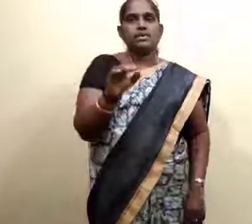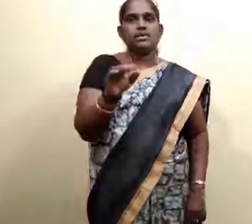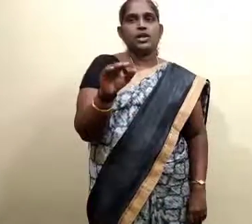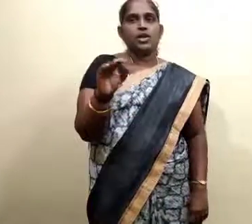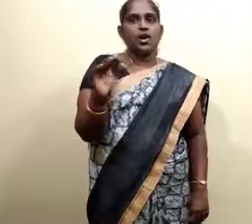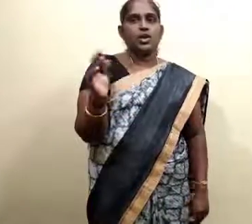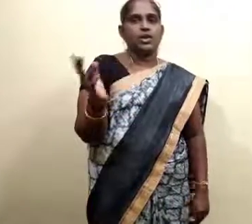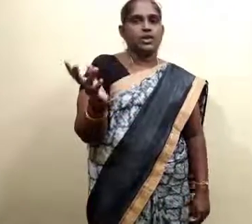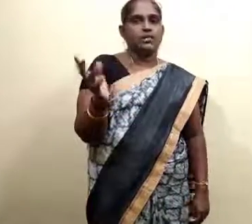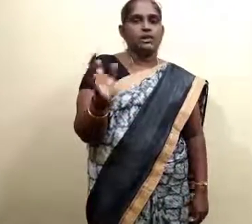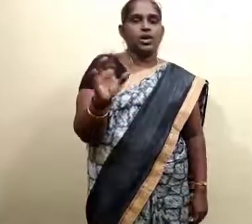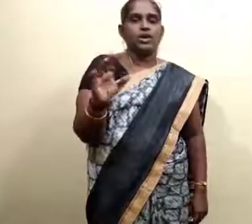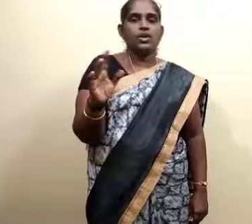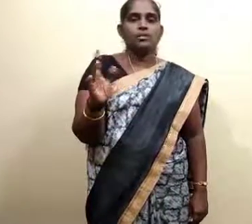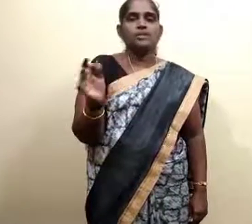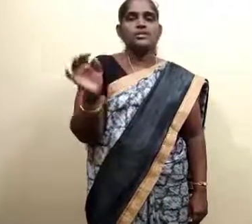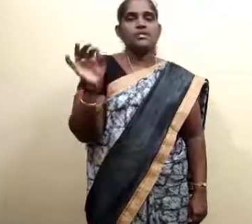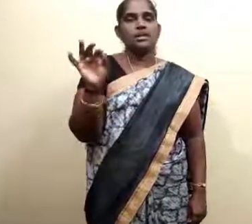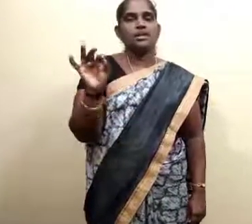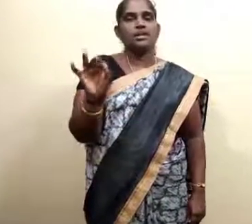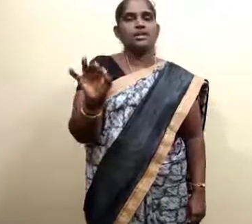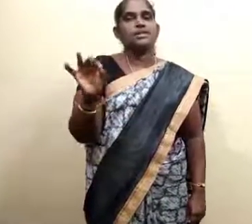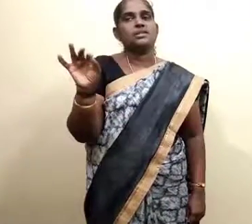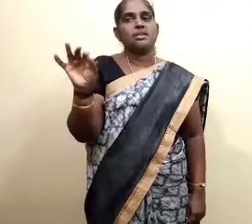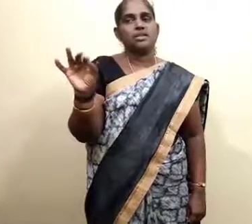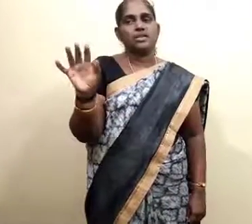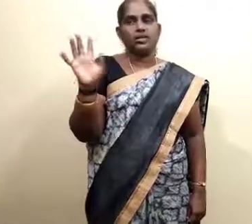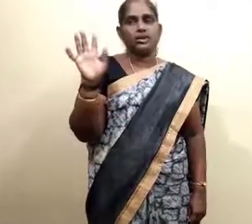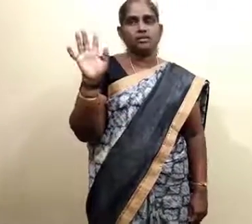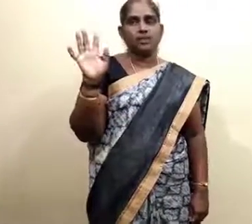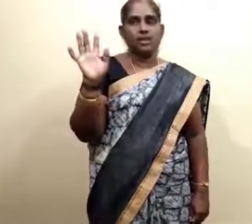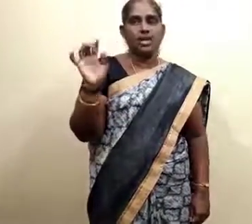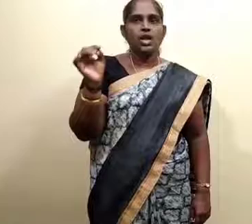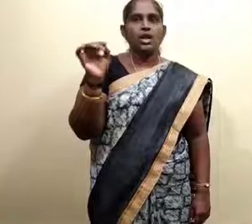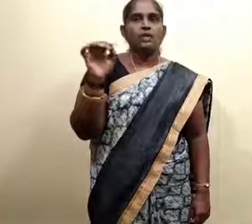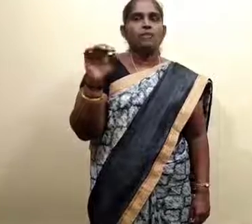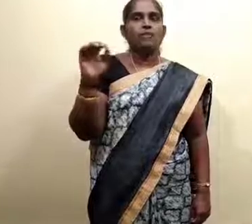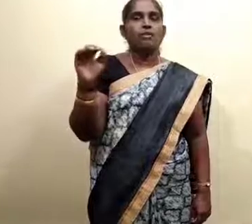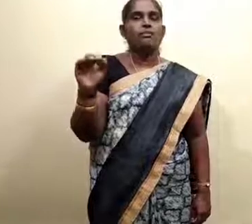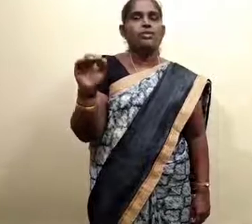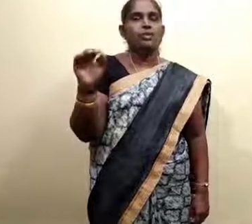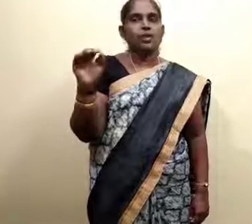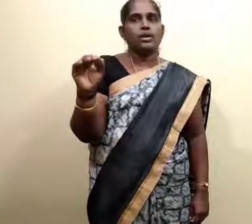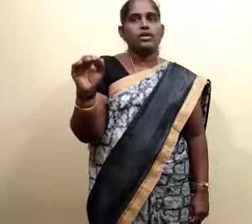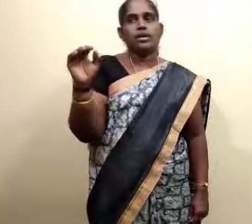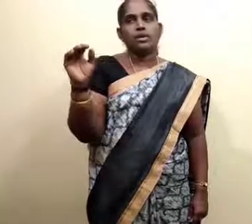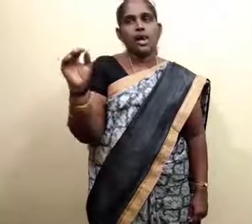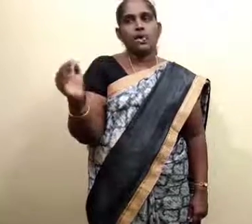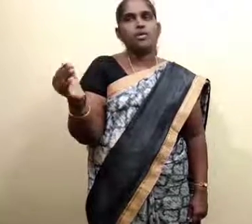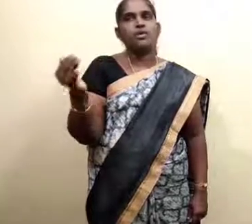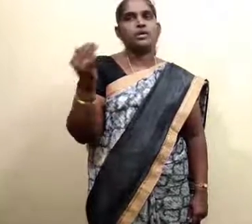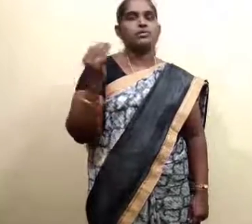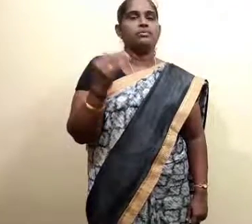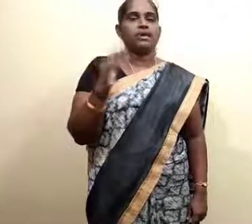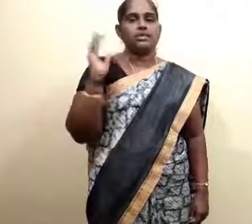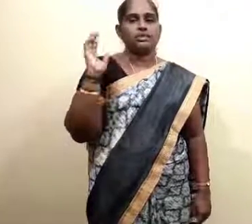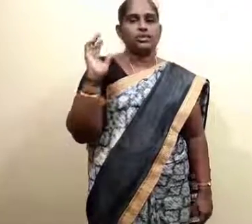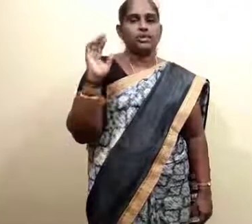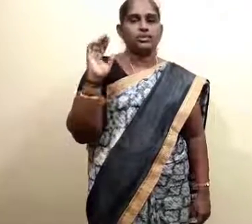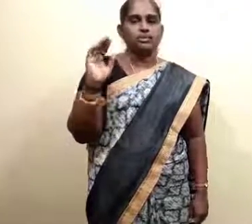invented a contrivance. Contrivance means neareti yandiram. Okay, to pump the water out of mines. Okay, to